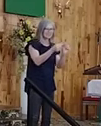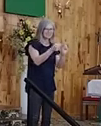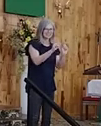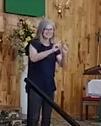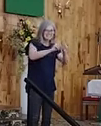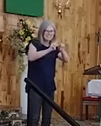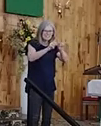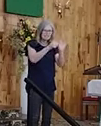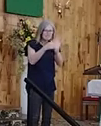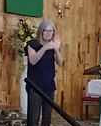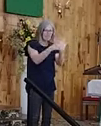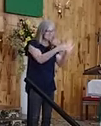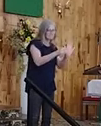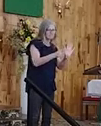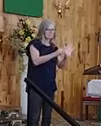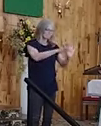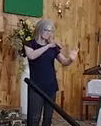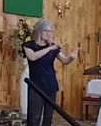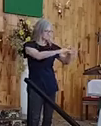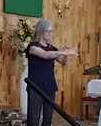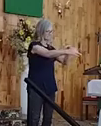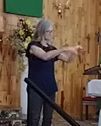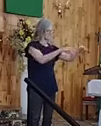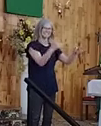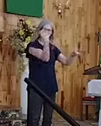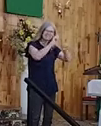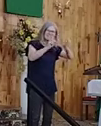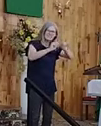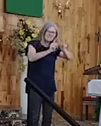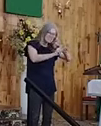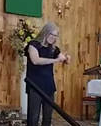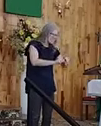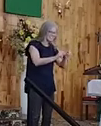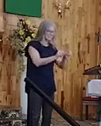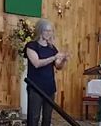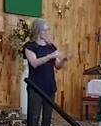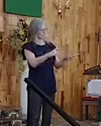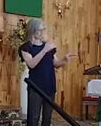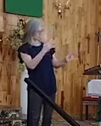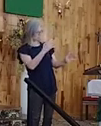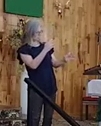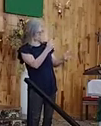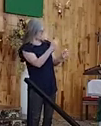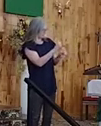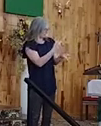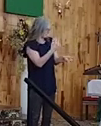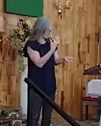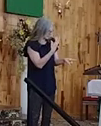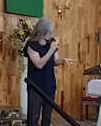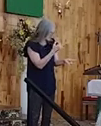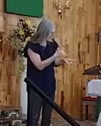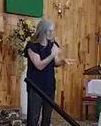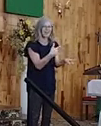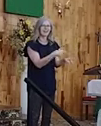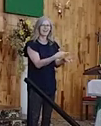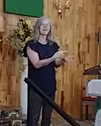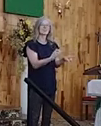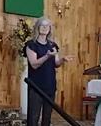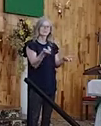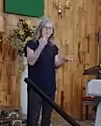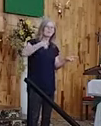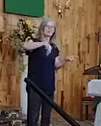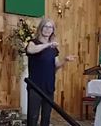reflector. It shines back differently and it dazzles us. We love that. And so we together